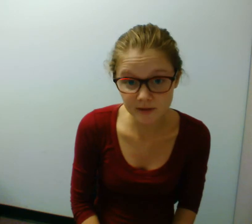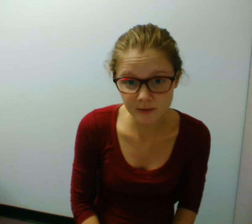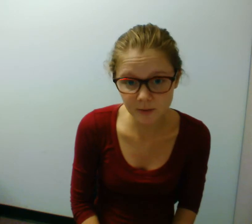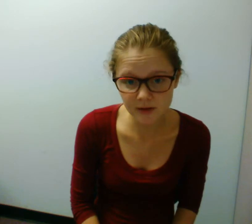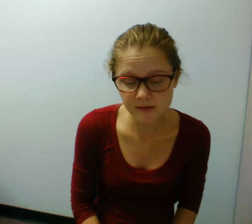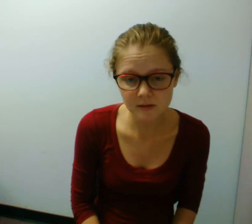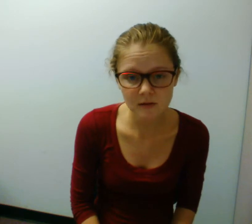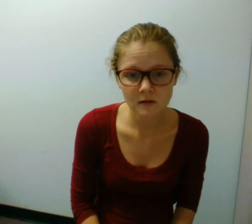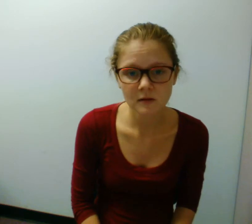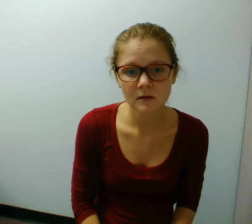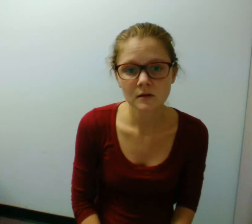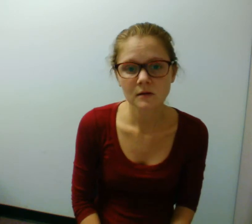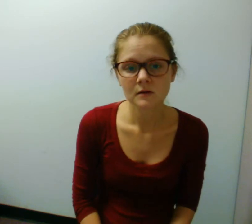to me, please?